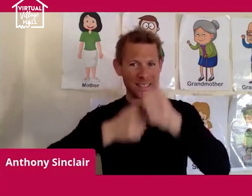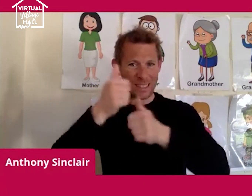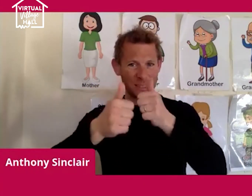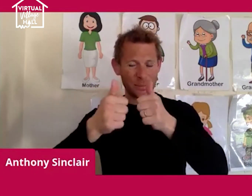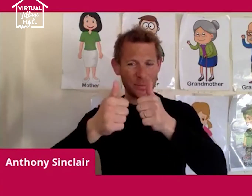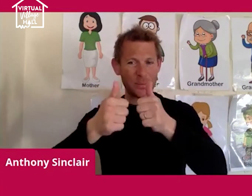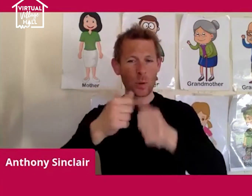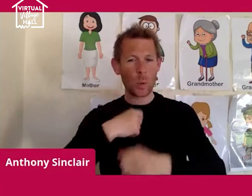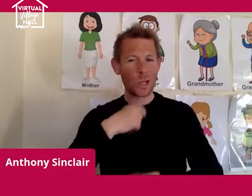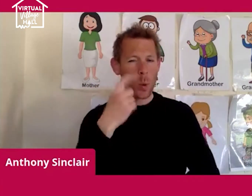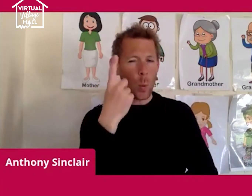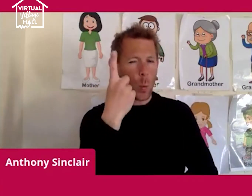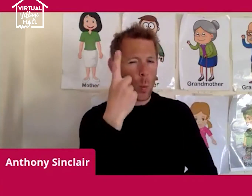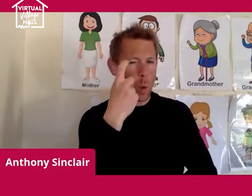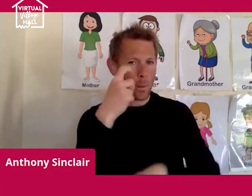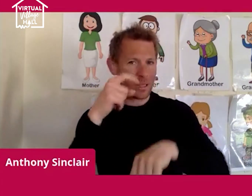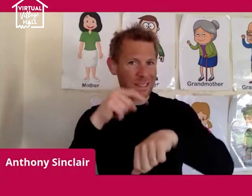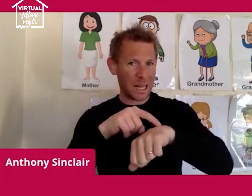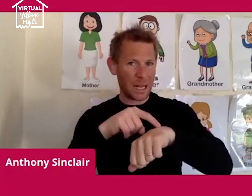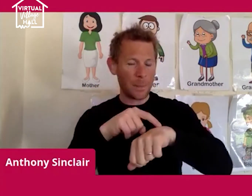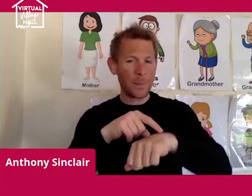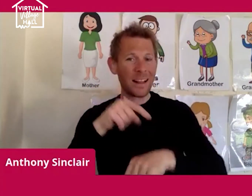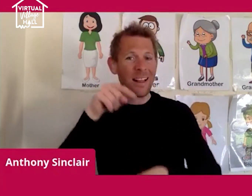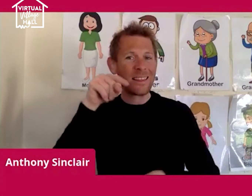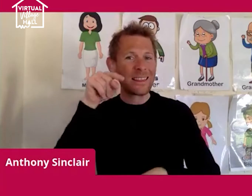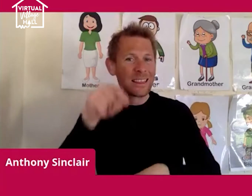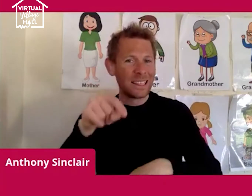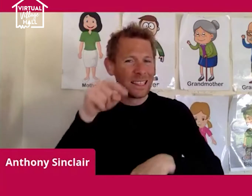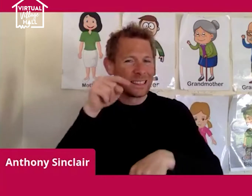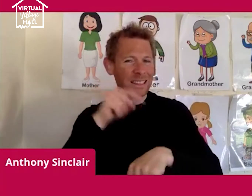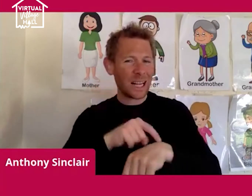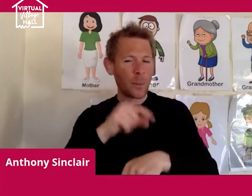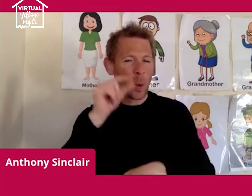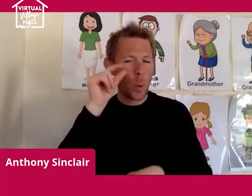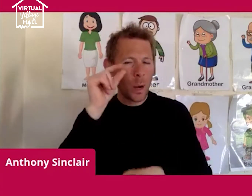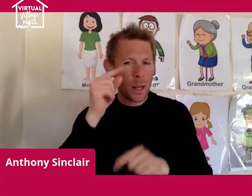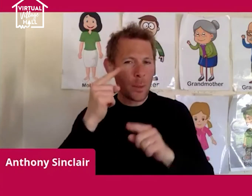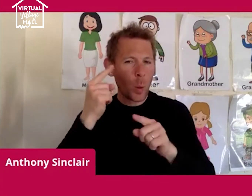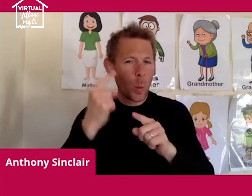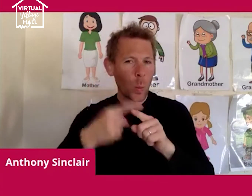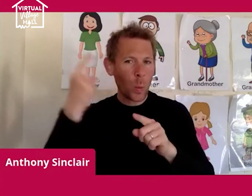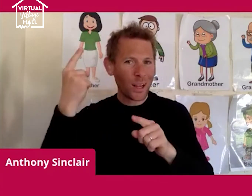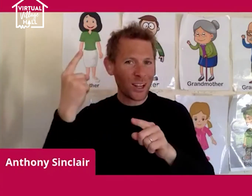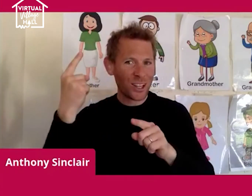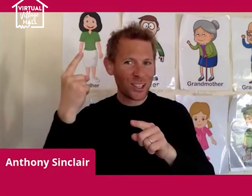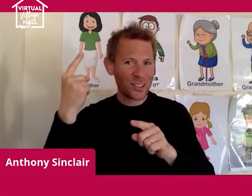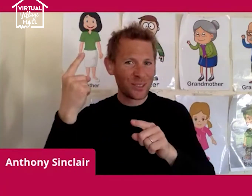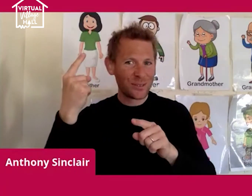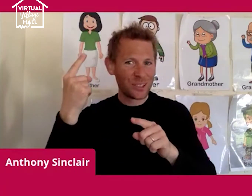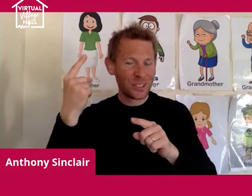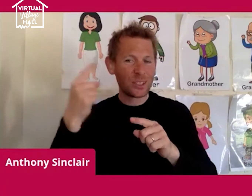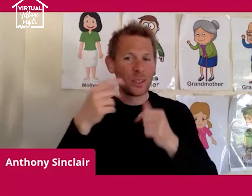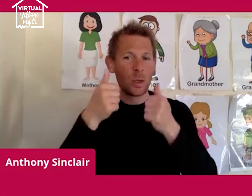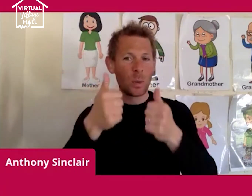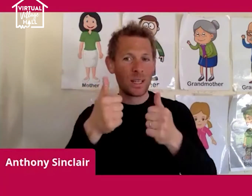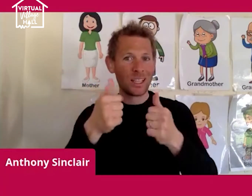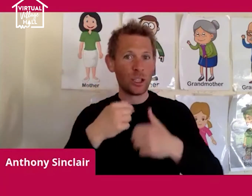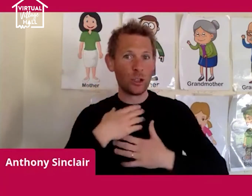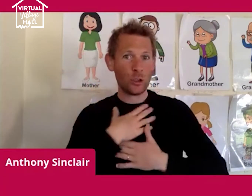Well done. We're going to do it one more time, but this time we're going to do it a bit quicker.